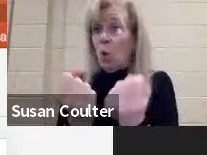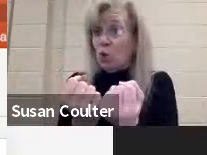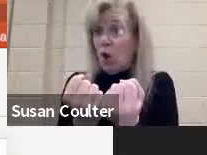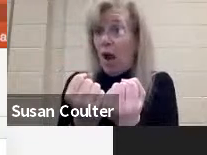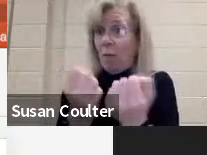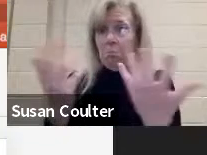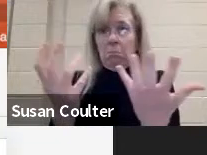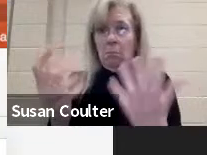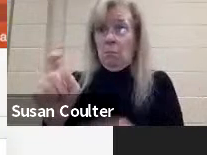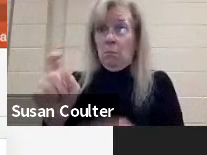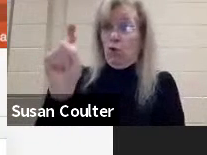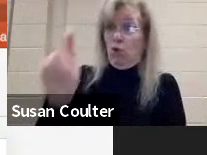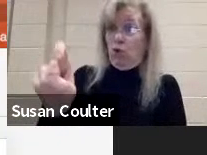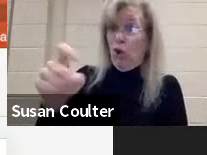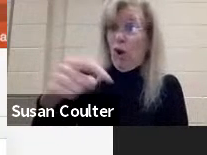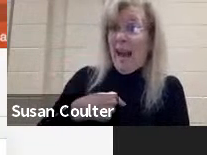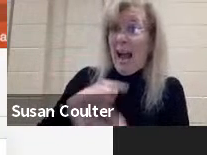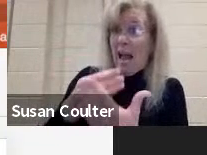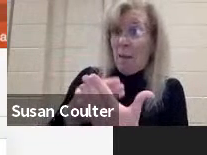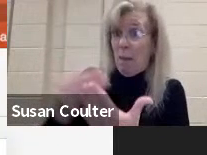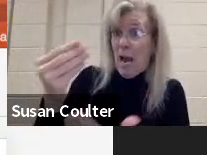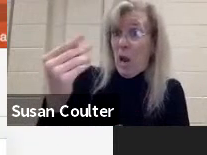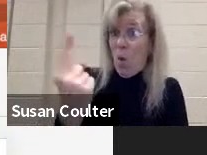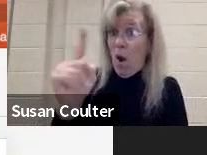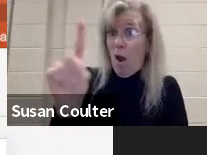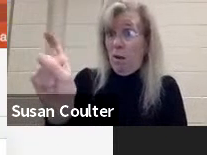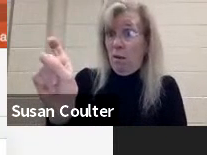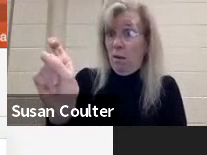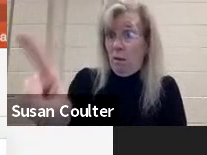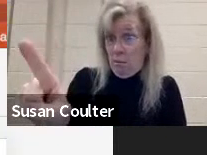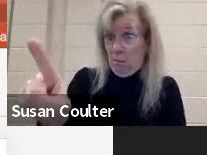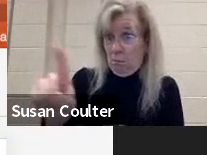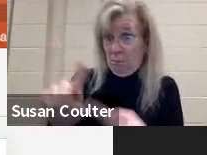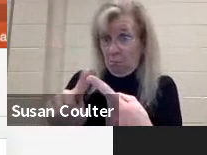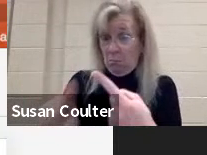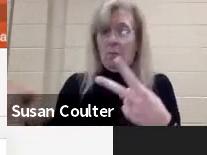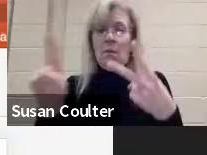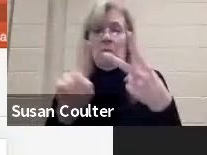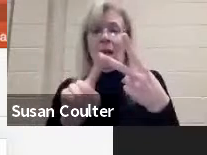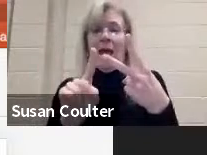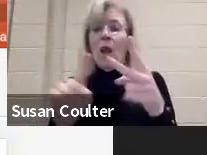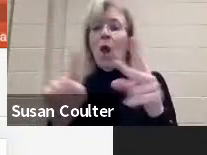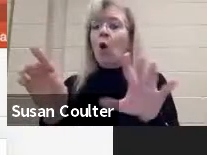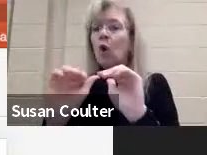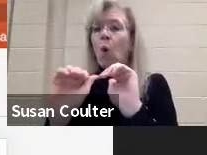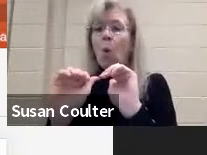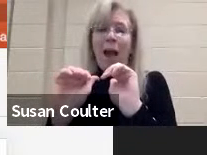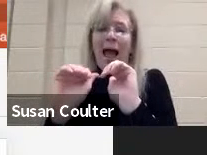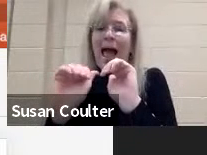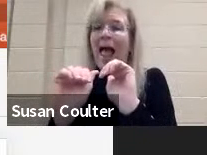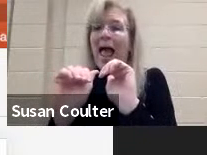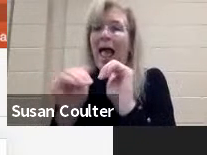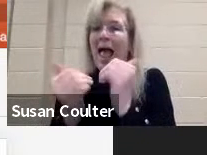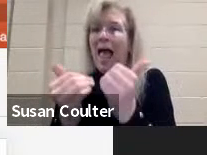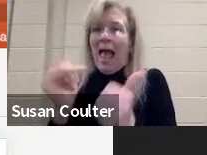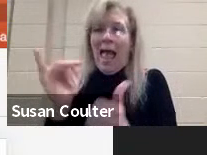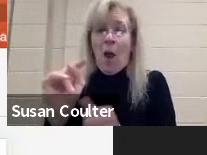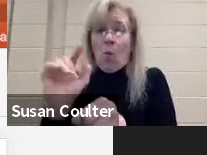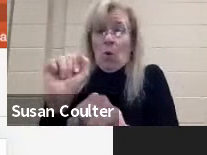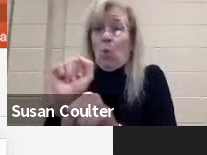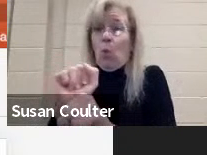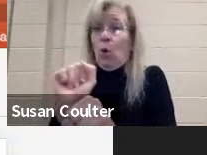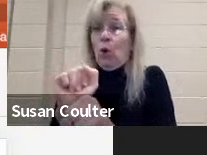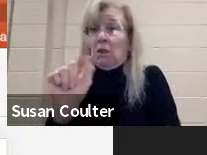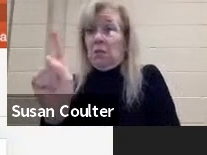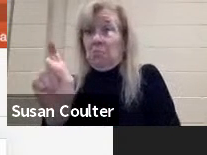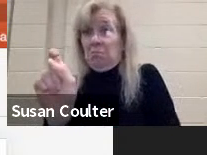this workshop, should I buy one? And also how